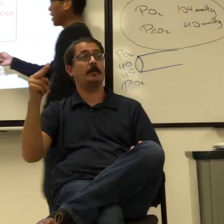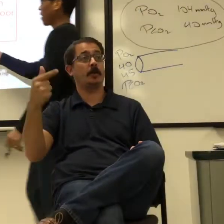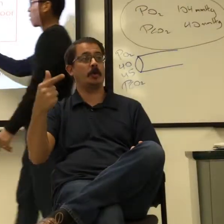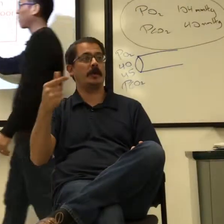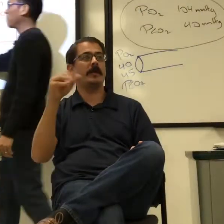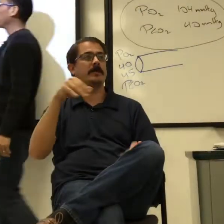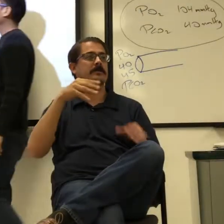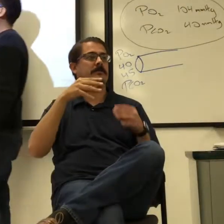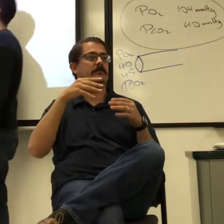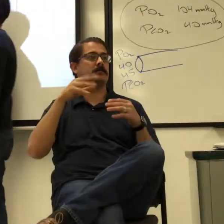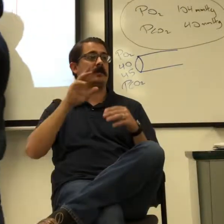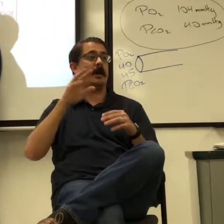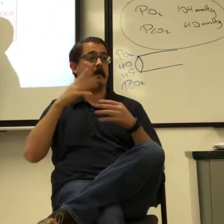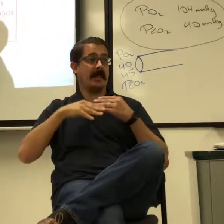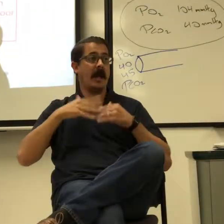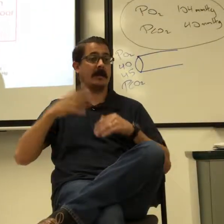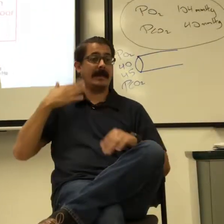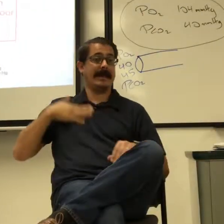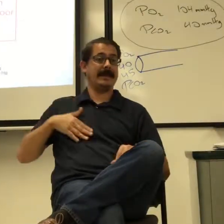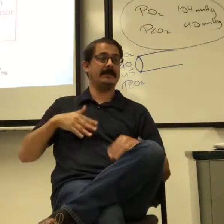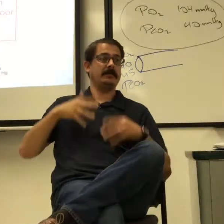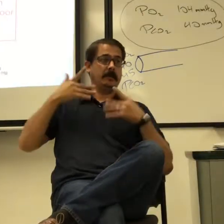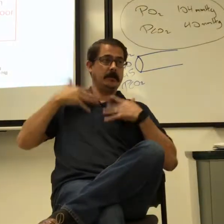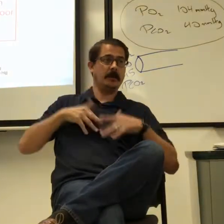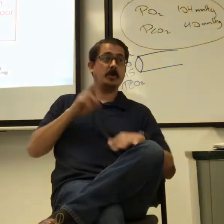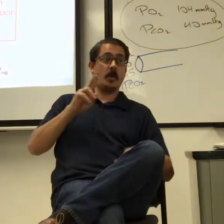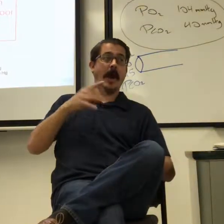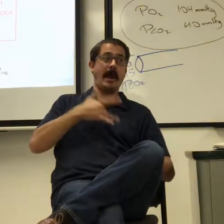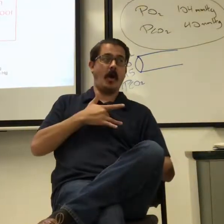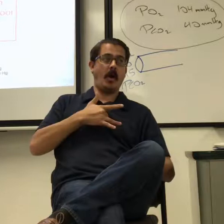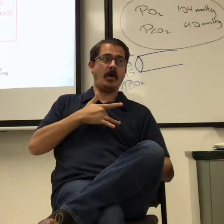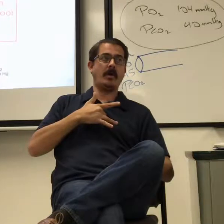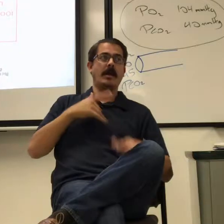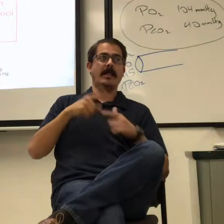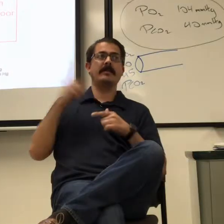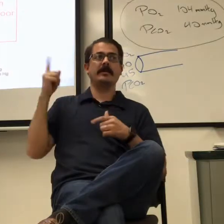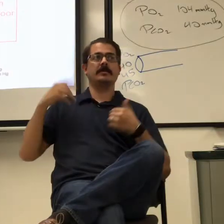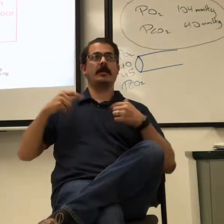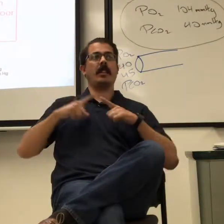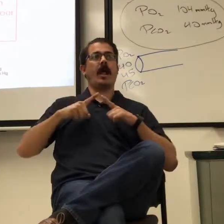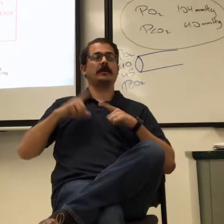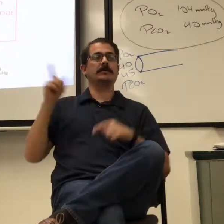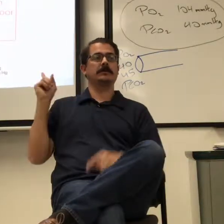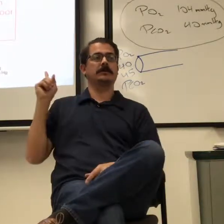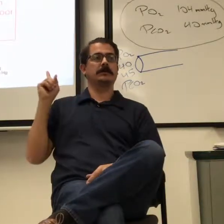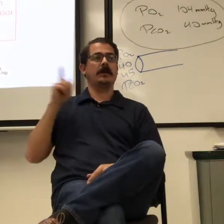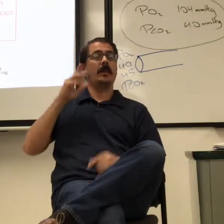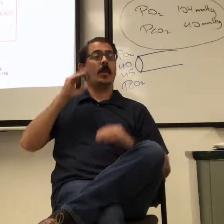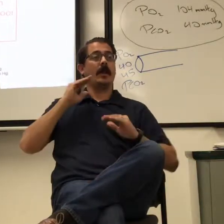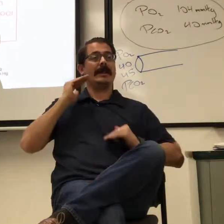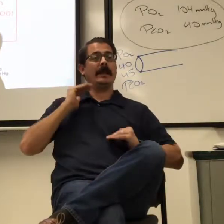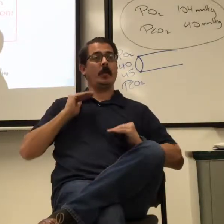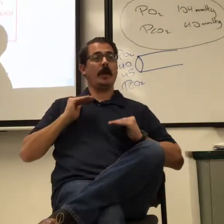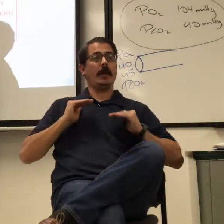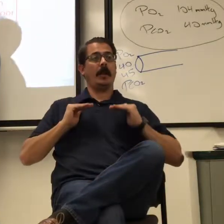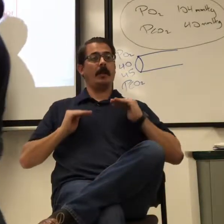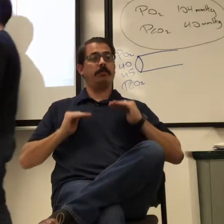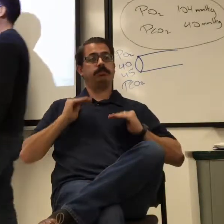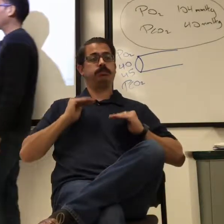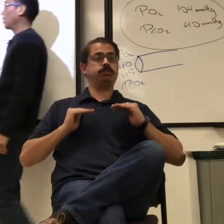that the right heart pumps to the lungs. So these are the numbers here. What they're going to do is equilibrate